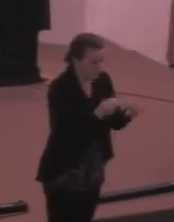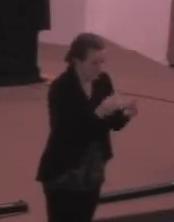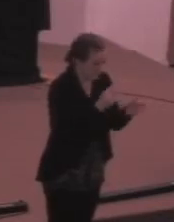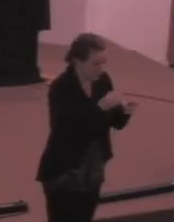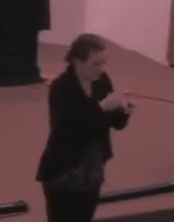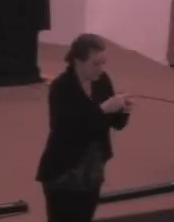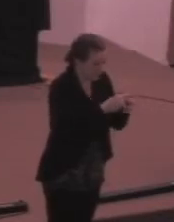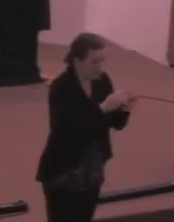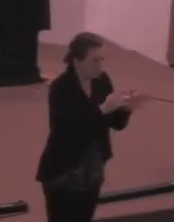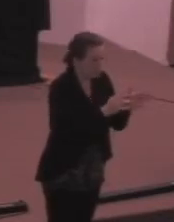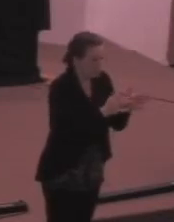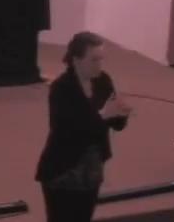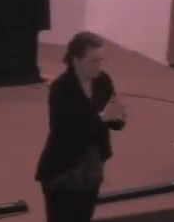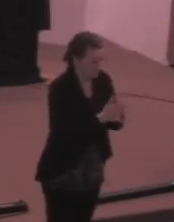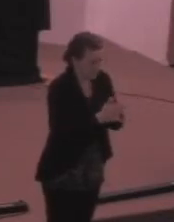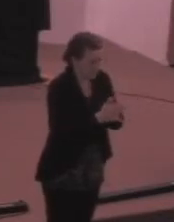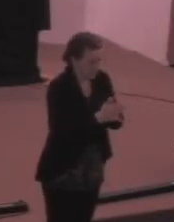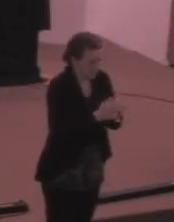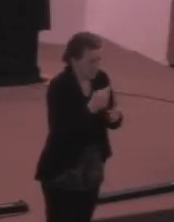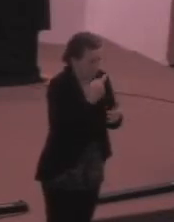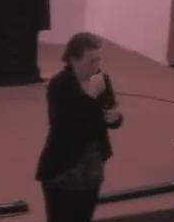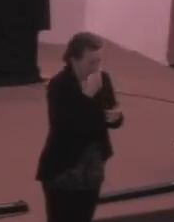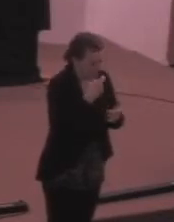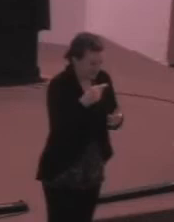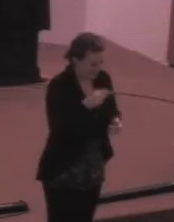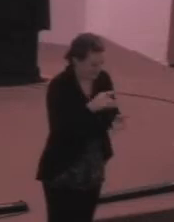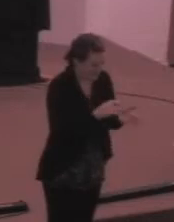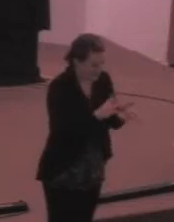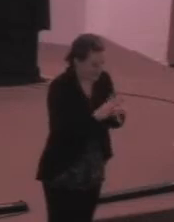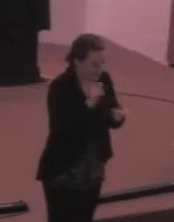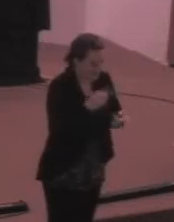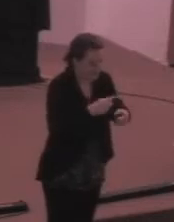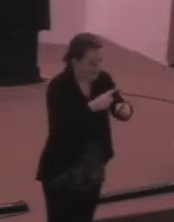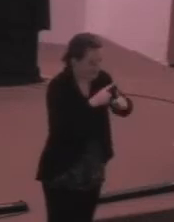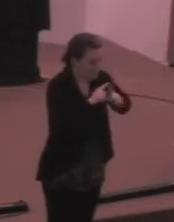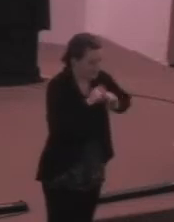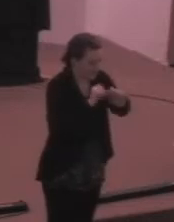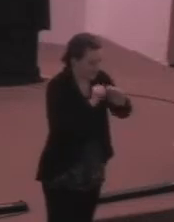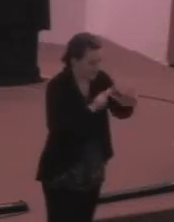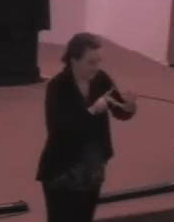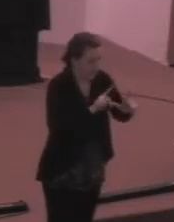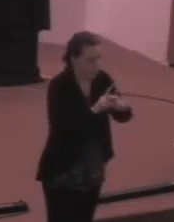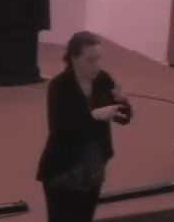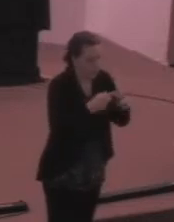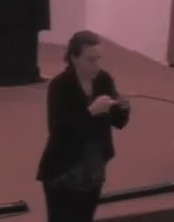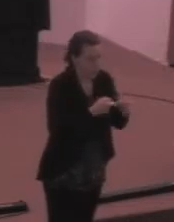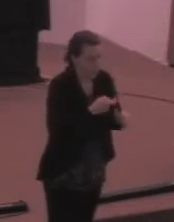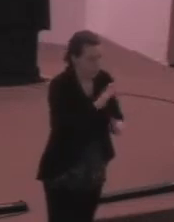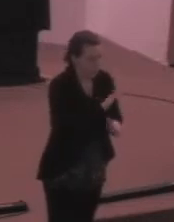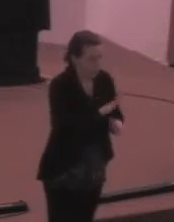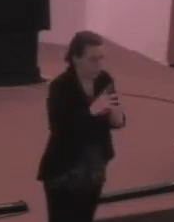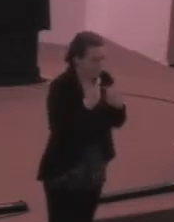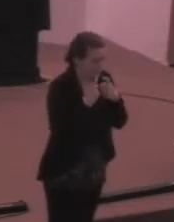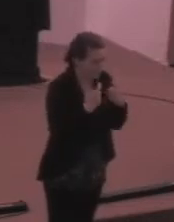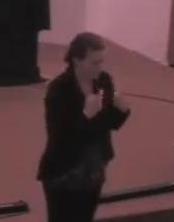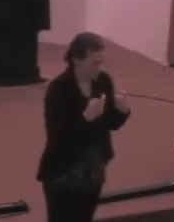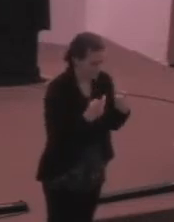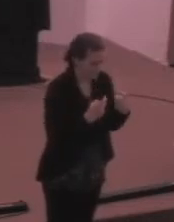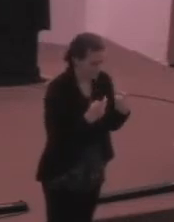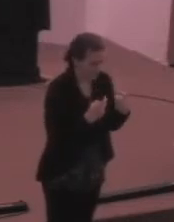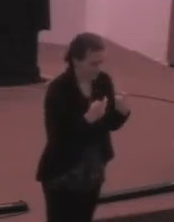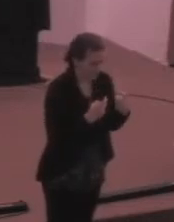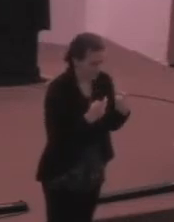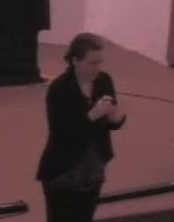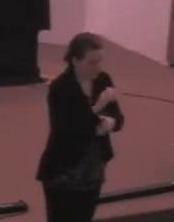Jesus, because he will save his people from their sins." In those days, Caesar